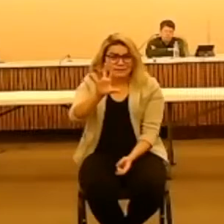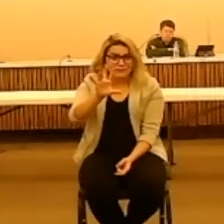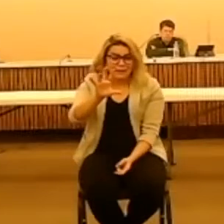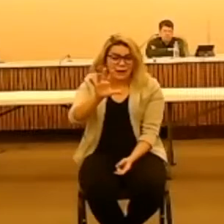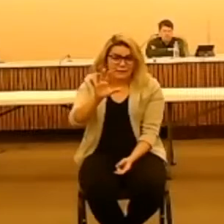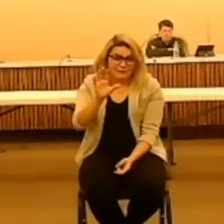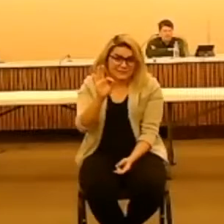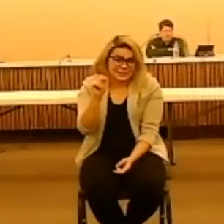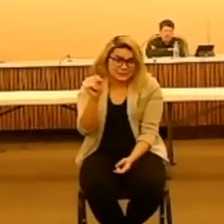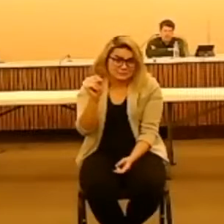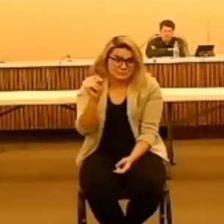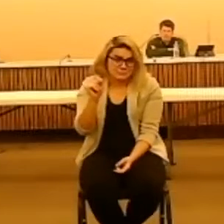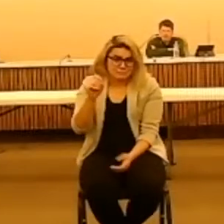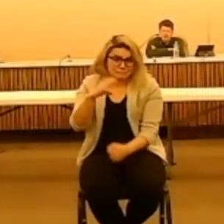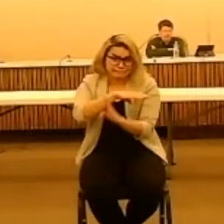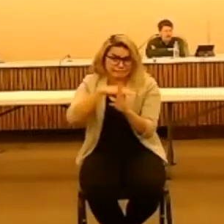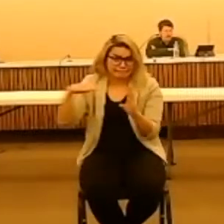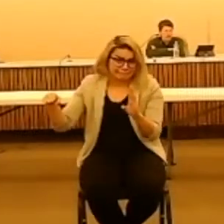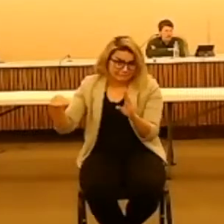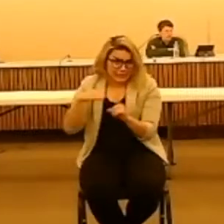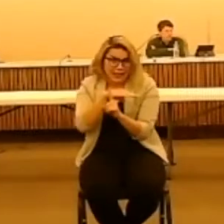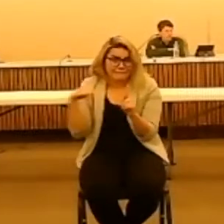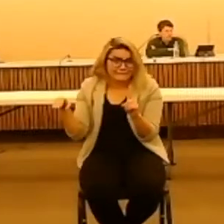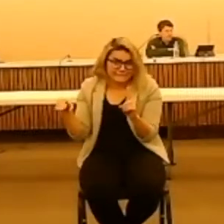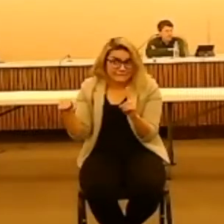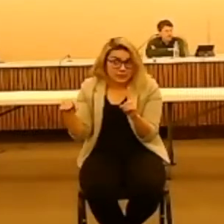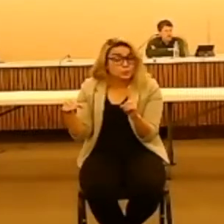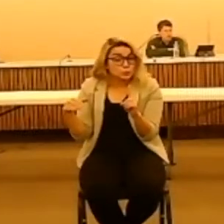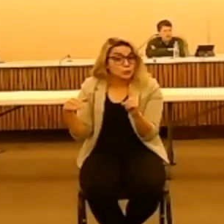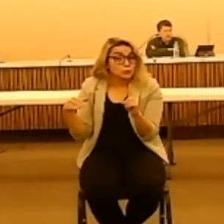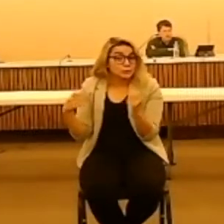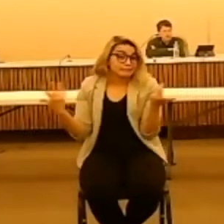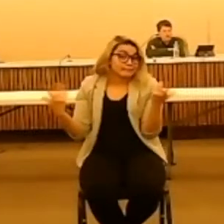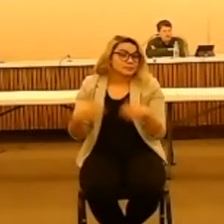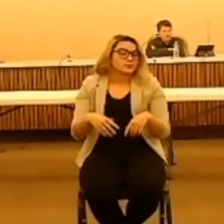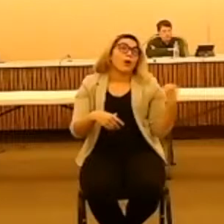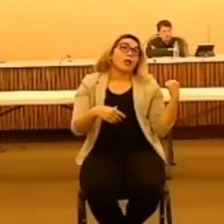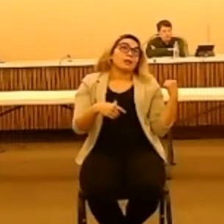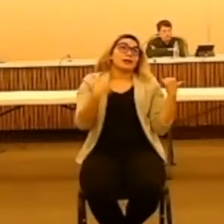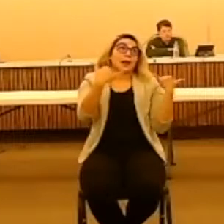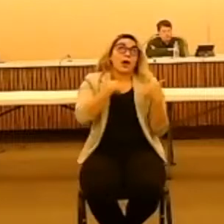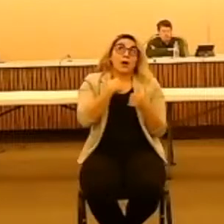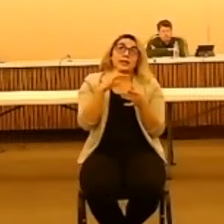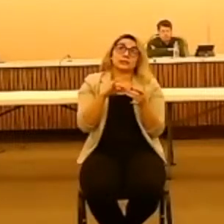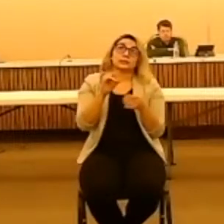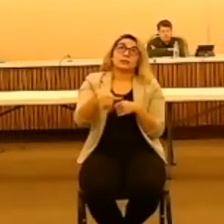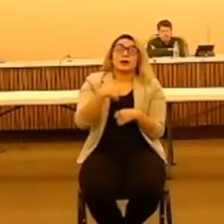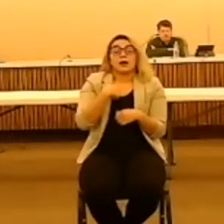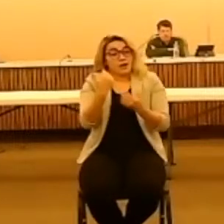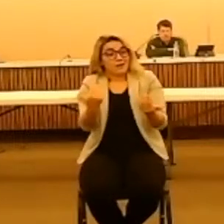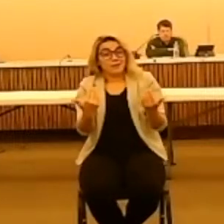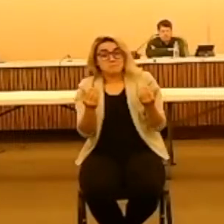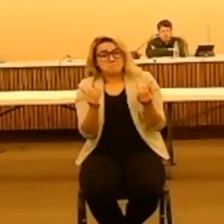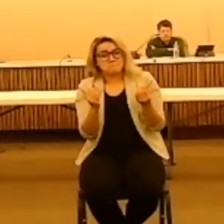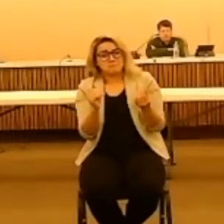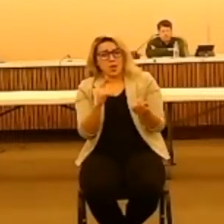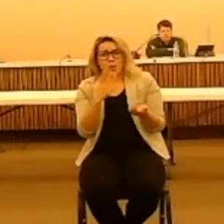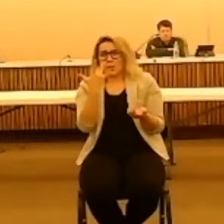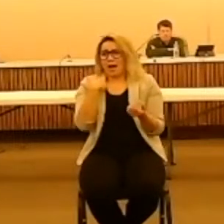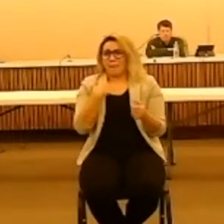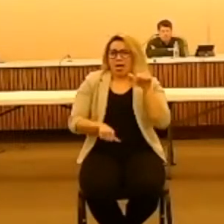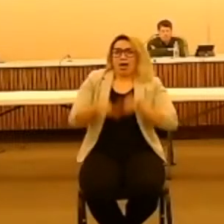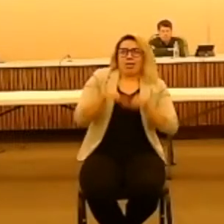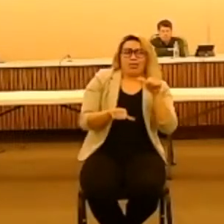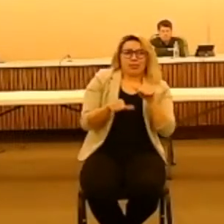So as I think about that, maybe I don't have the issue. You know, the key is you're trying to create protections